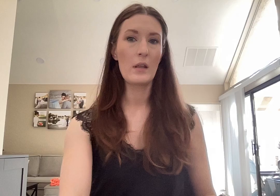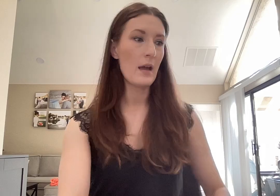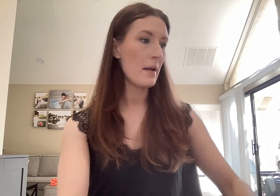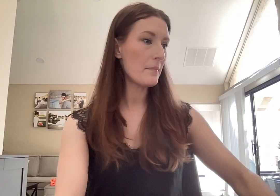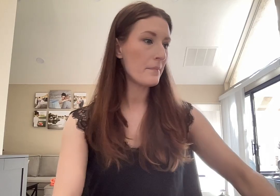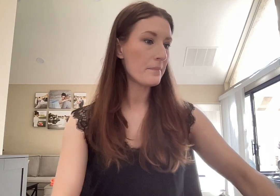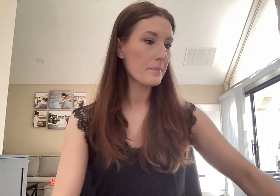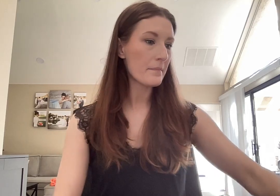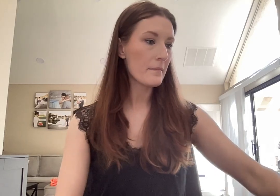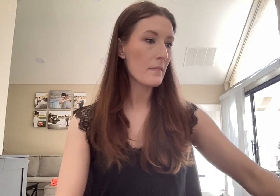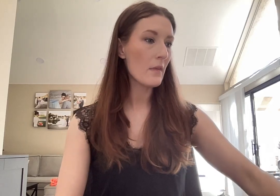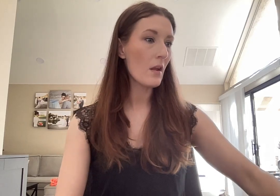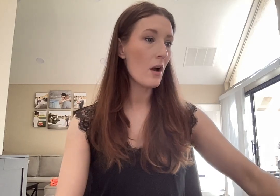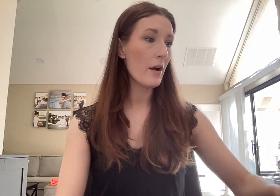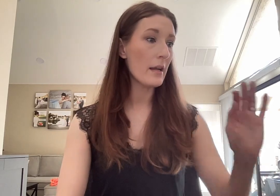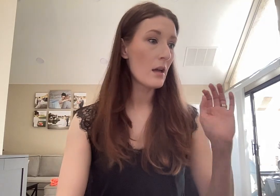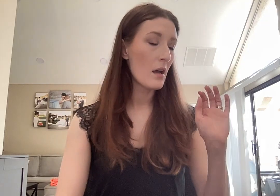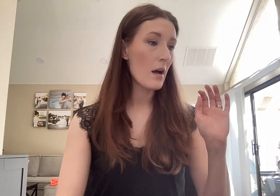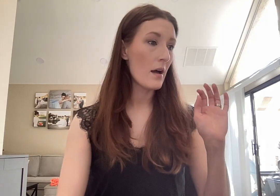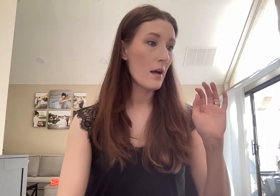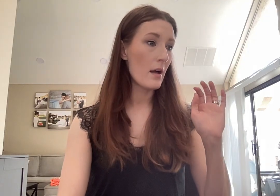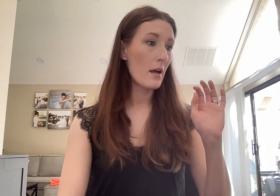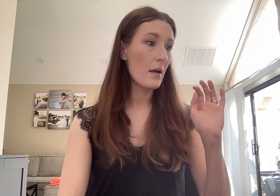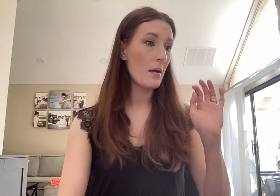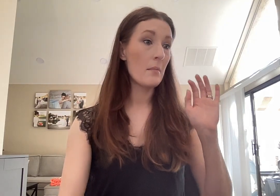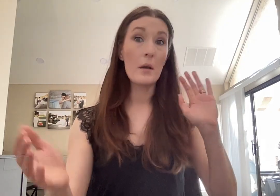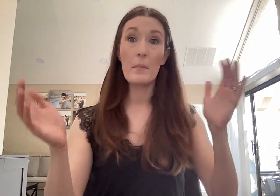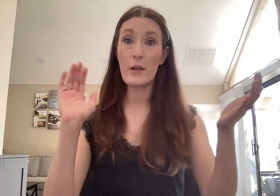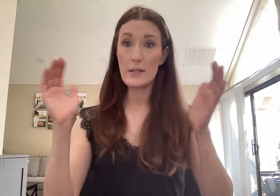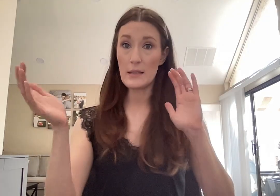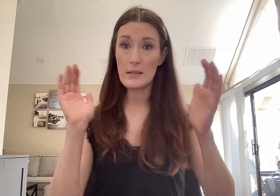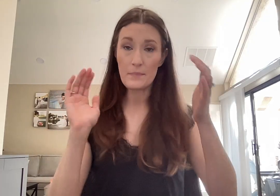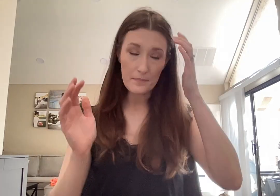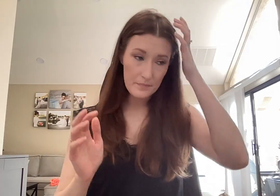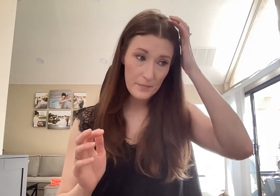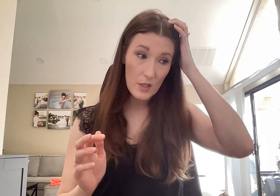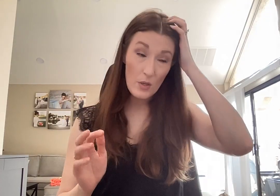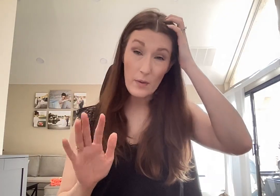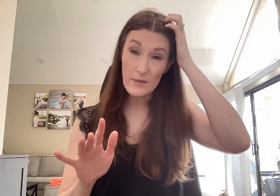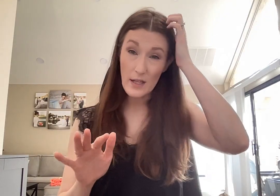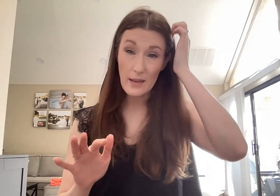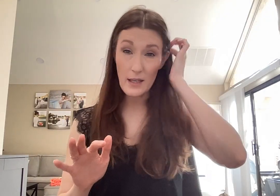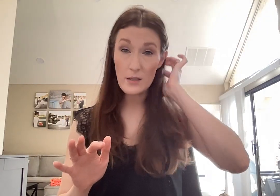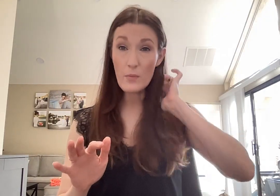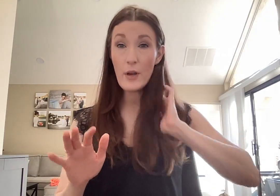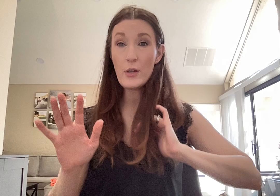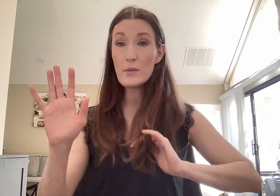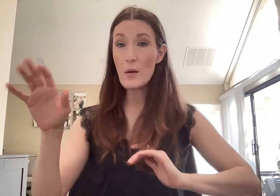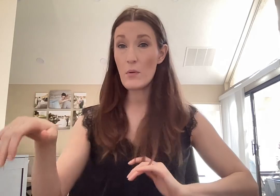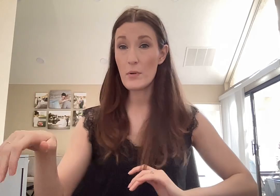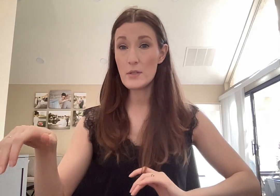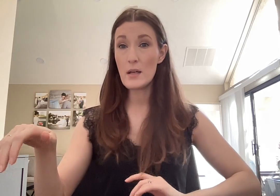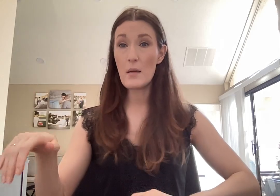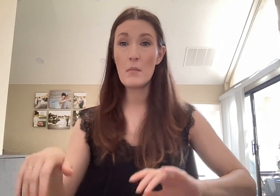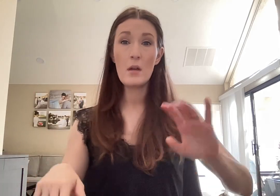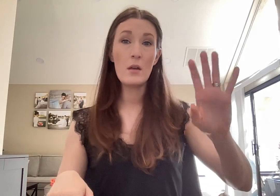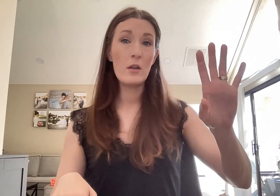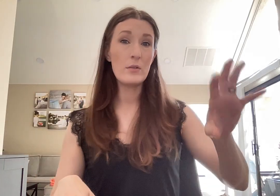Okay. All right. Comparisons. So we've done this where you set one person up, you set